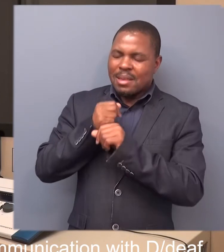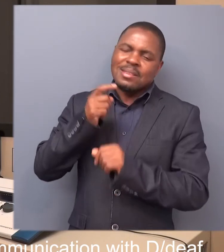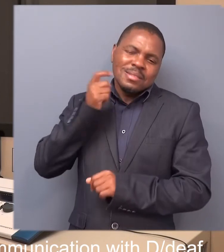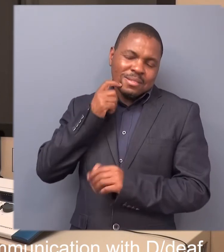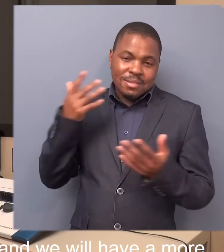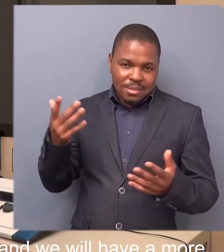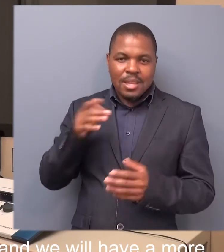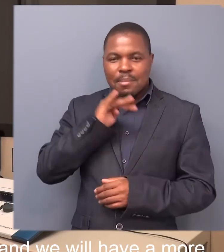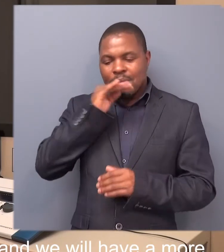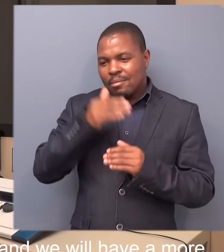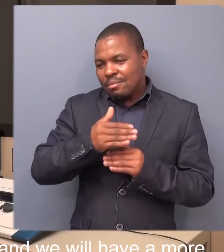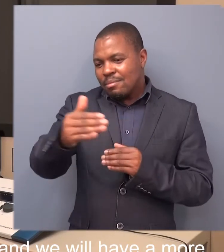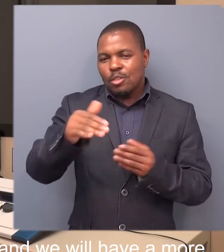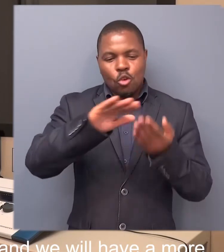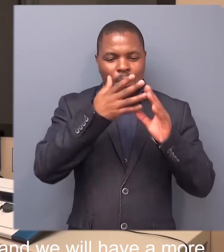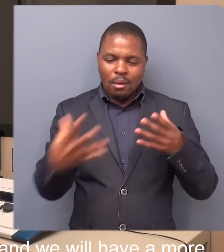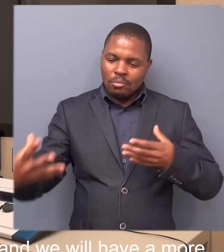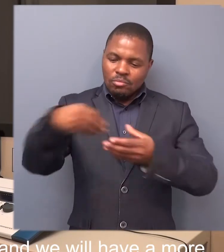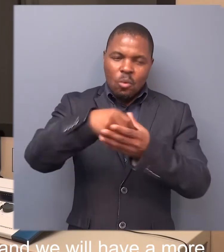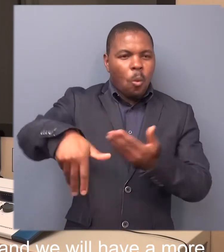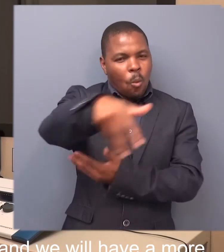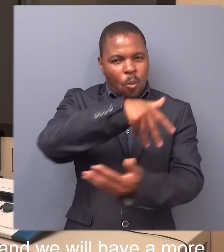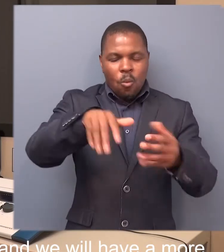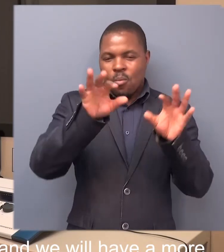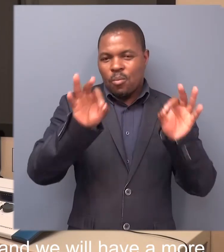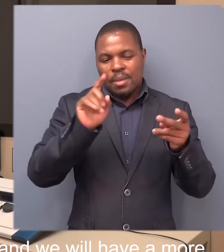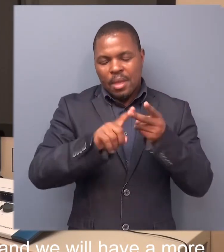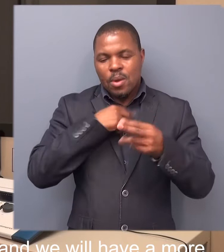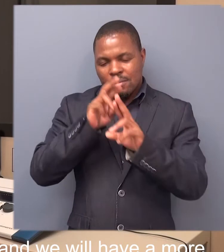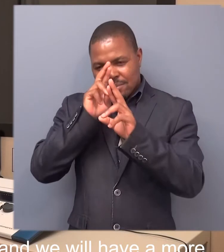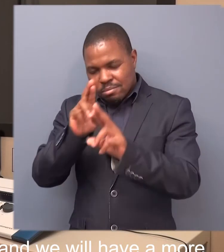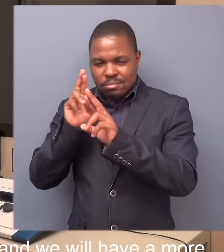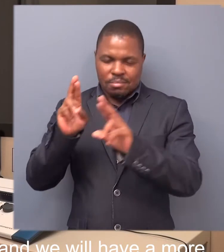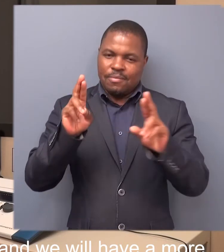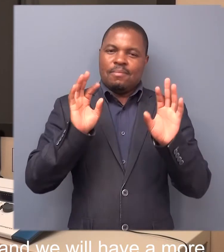much easier, we will have a more inclusive society, and we will have